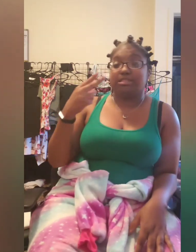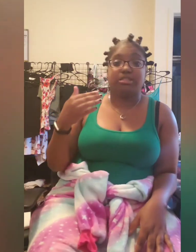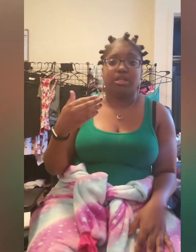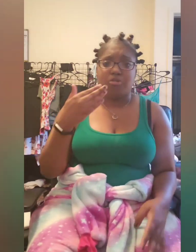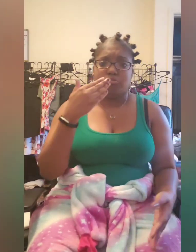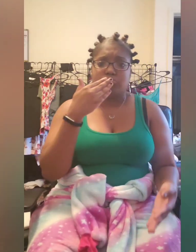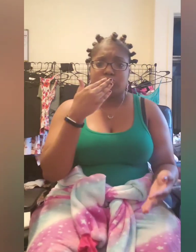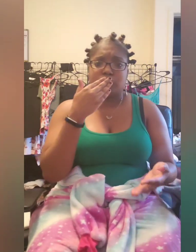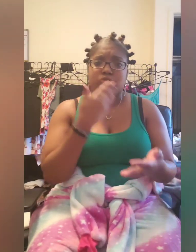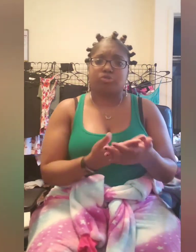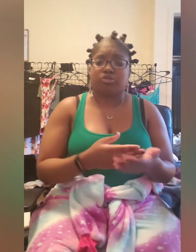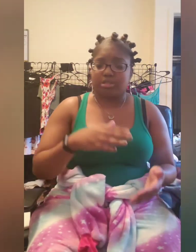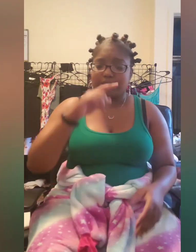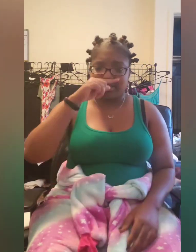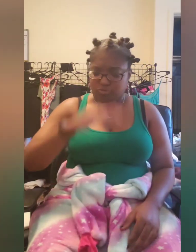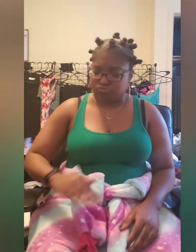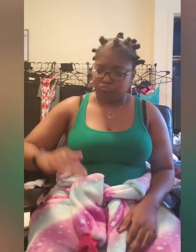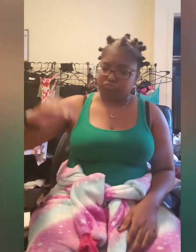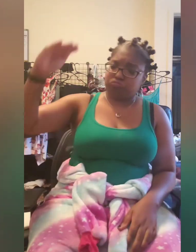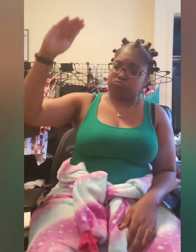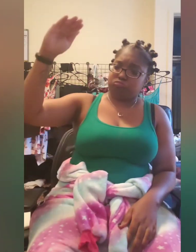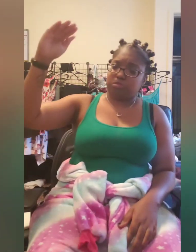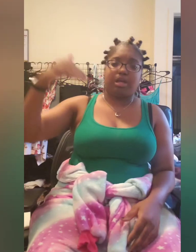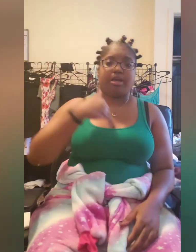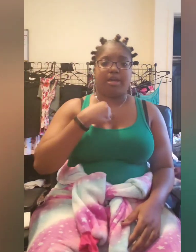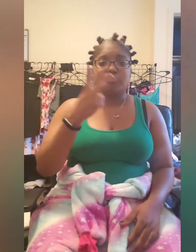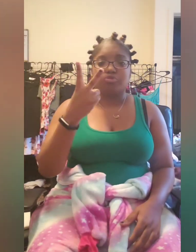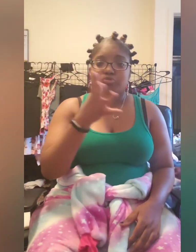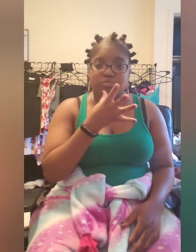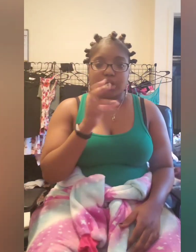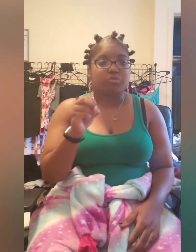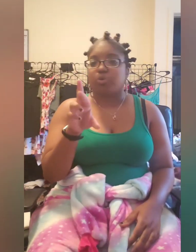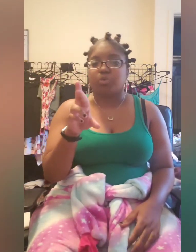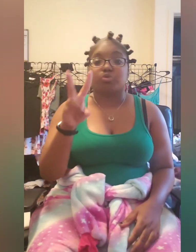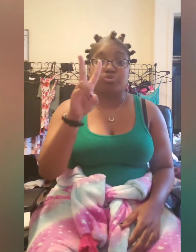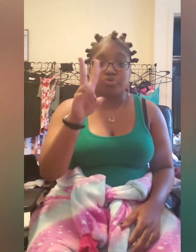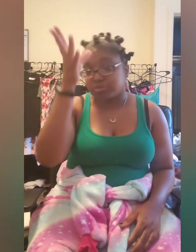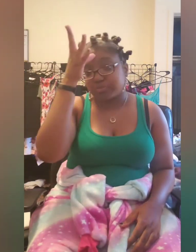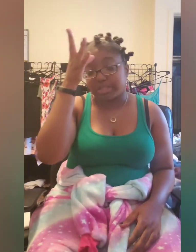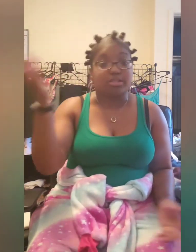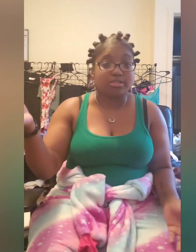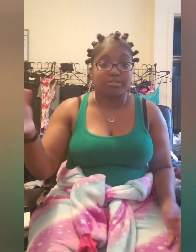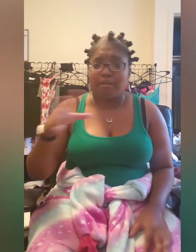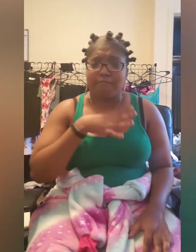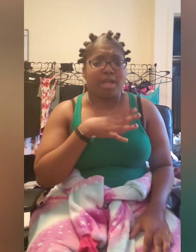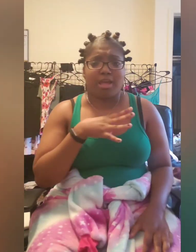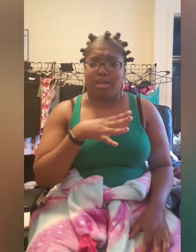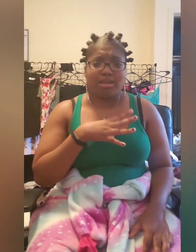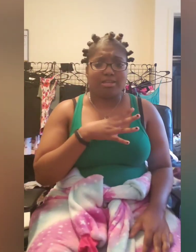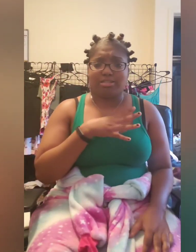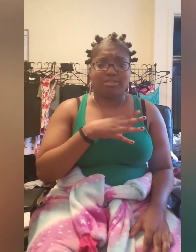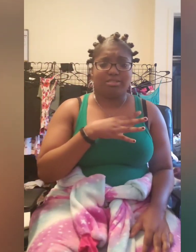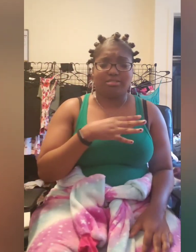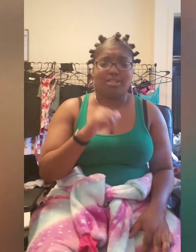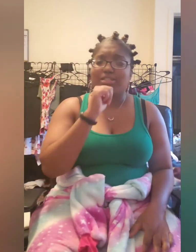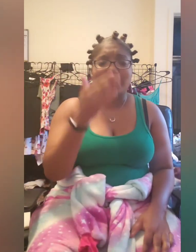that were raised by gay parents. And I feel like, uh, parents' sexual orientation don't have shit to do